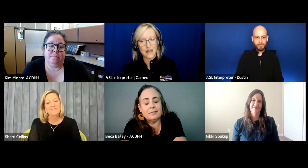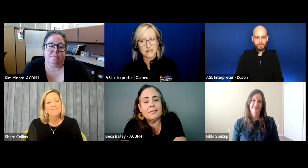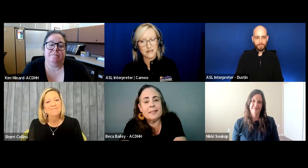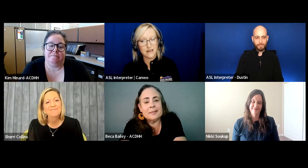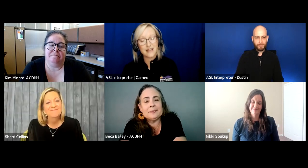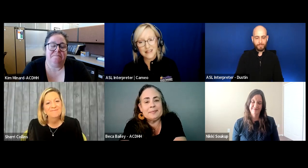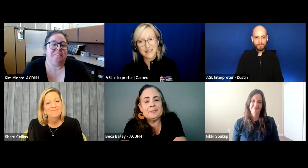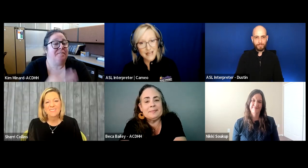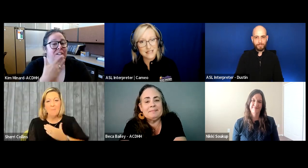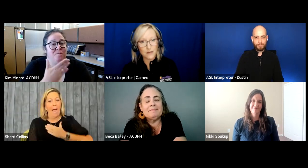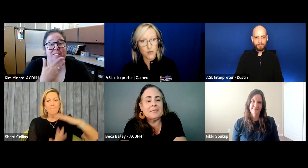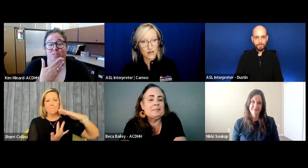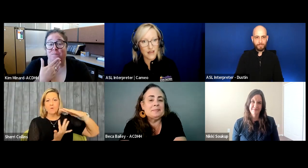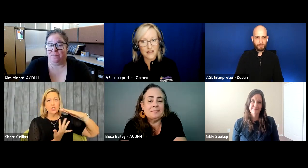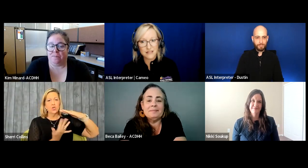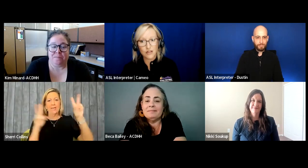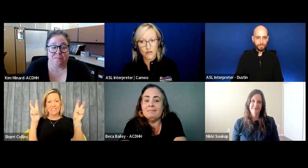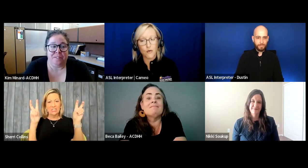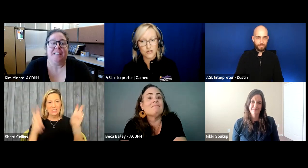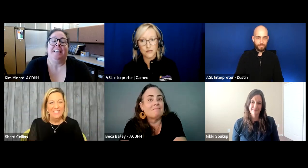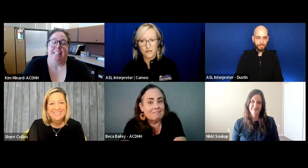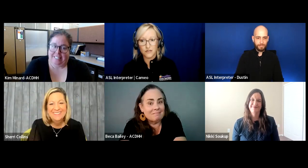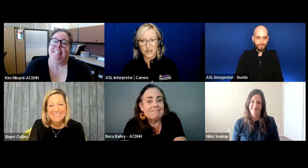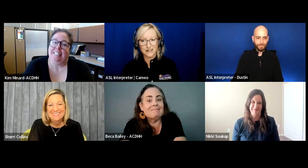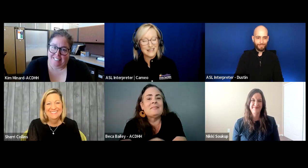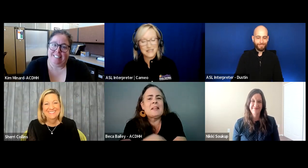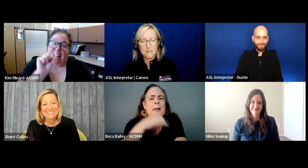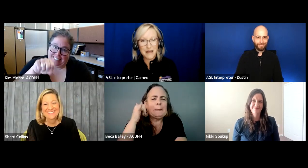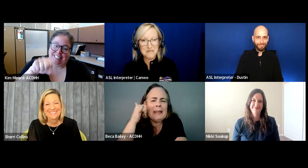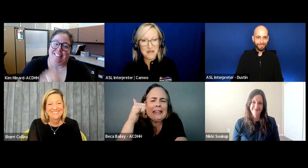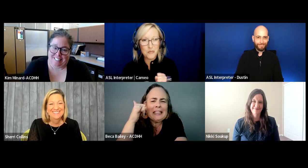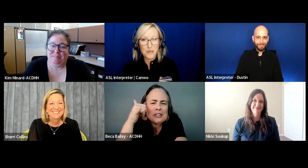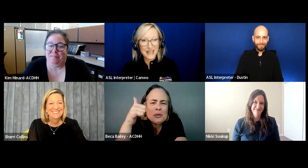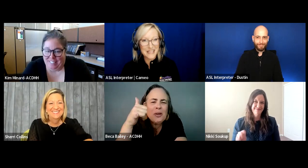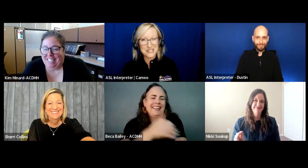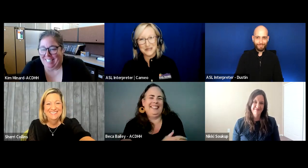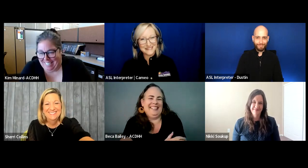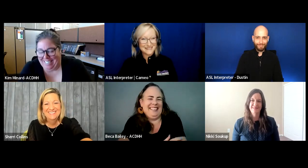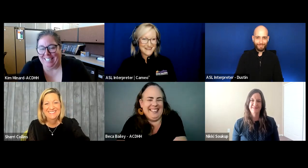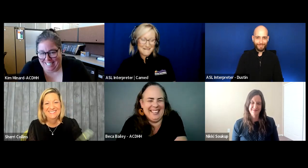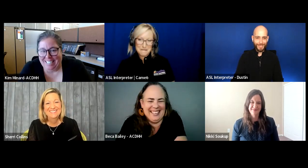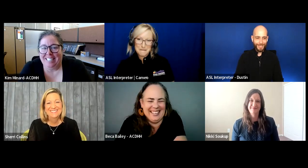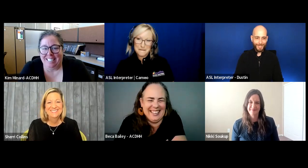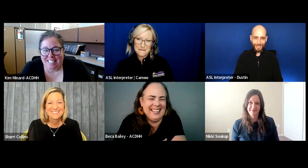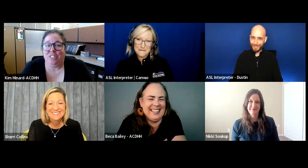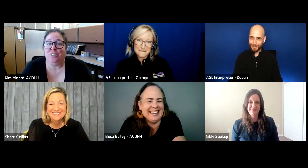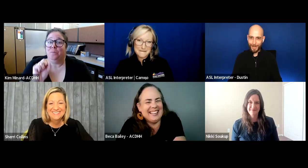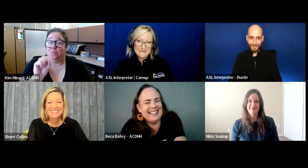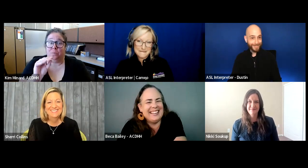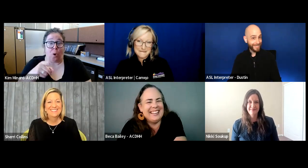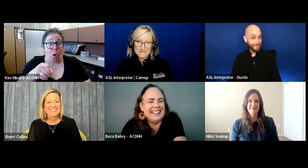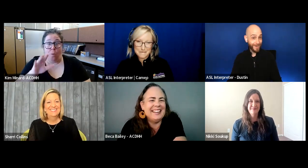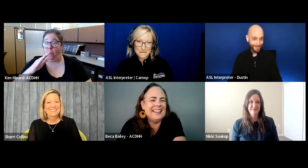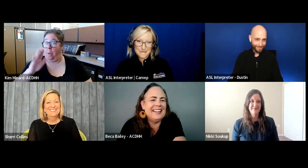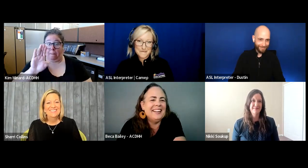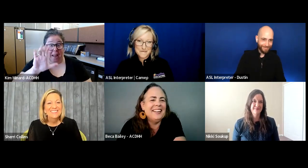for that? I think that that is an important thing to look forward to in the future. So my own burning issue. This